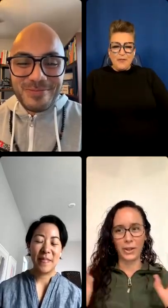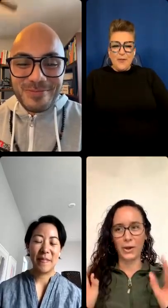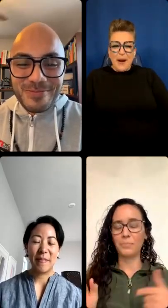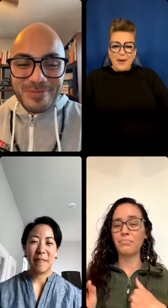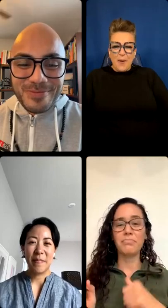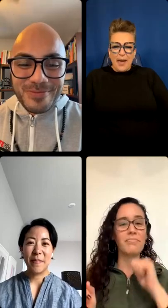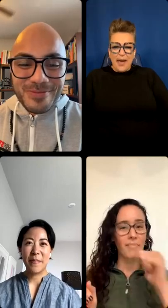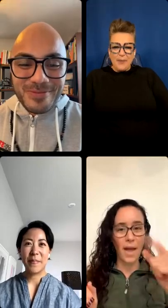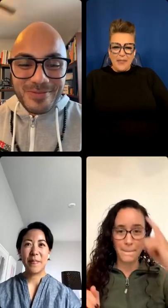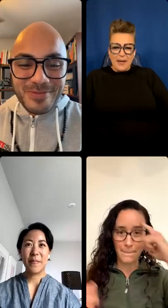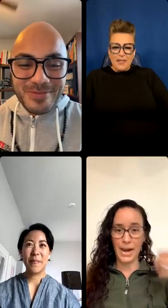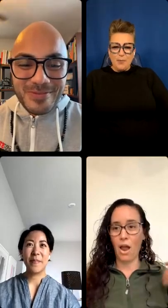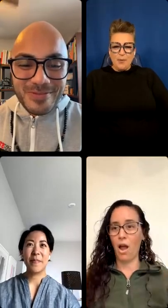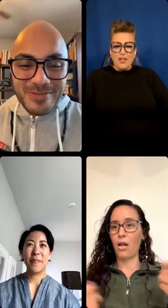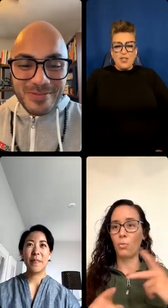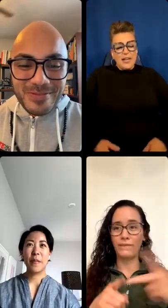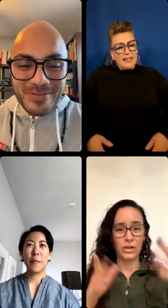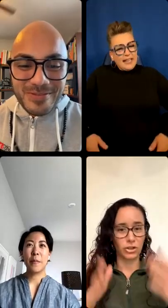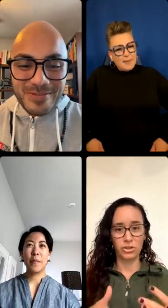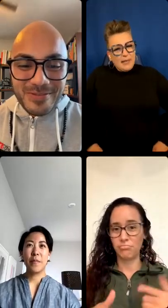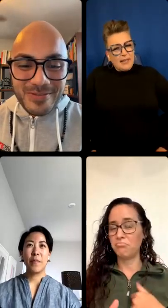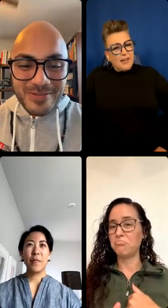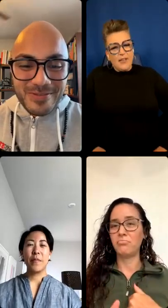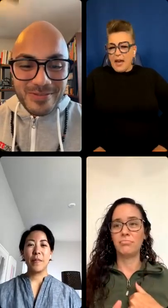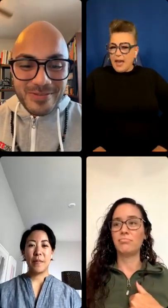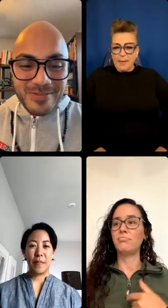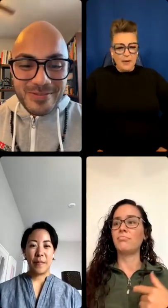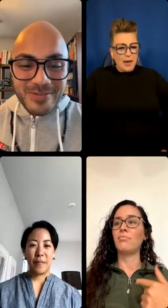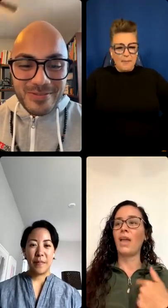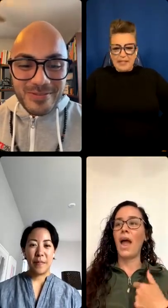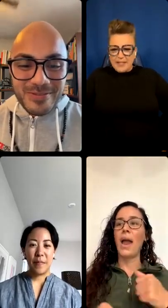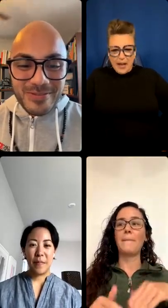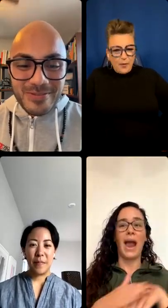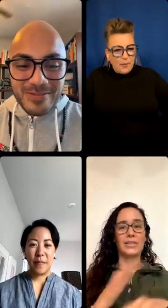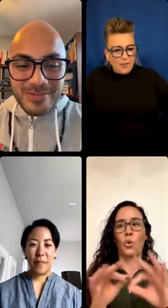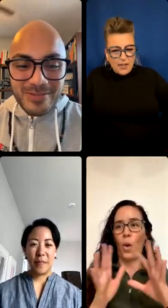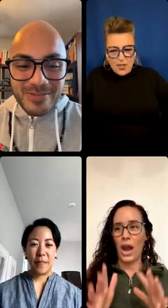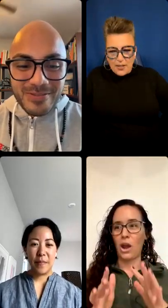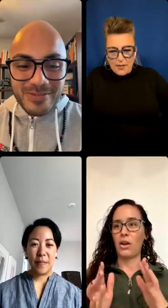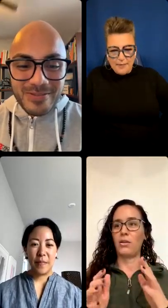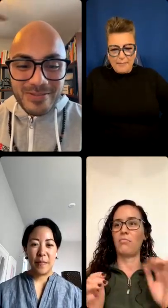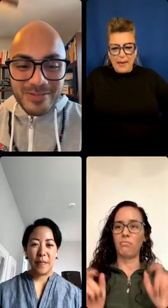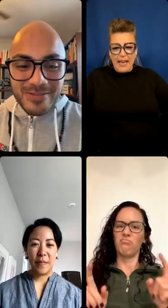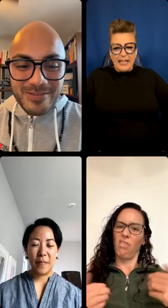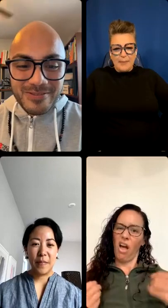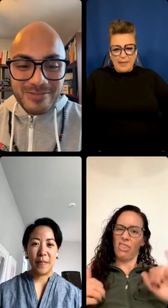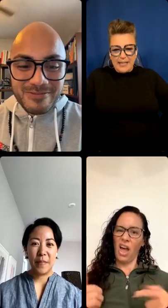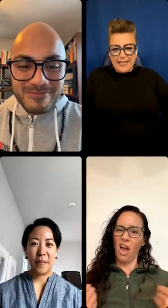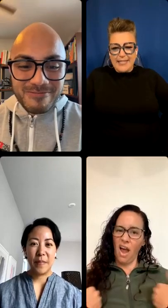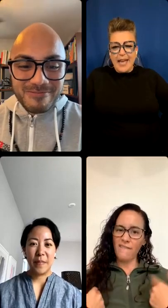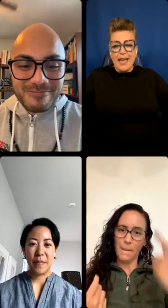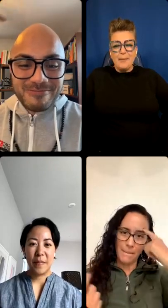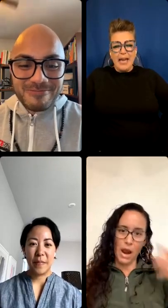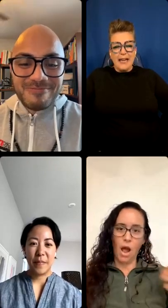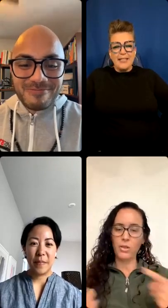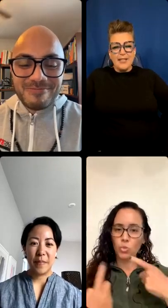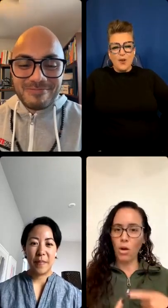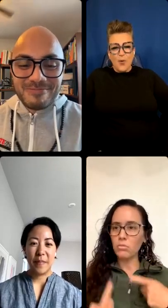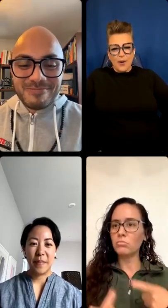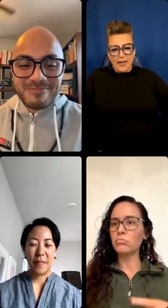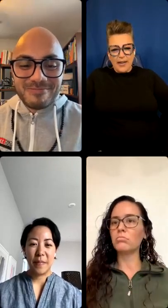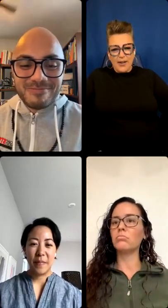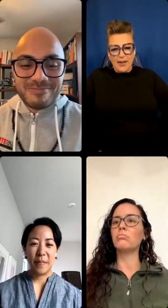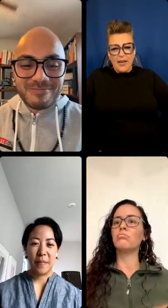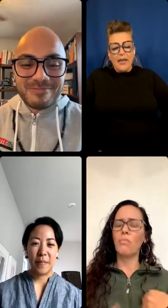Oh, before I go ahead with that inspiration, I'd like to be clear that I am not a mental health professional by any means. I am an